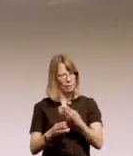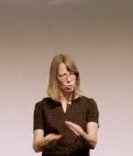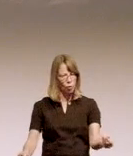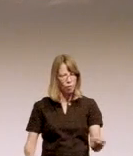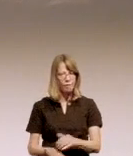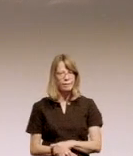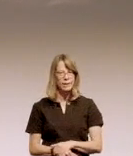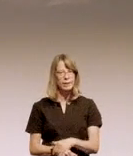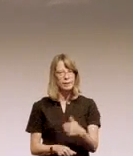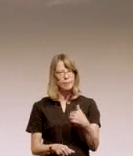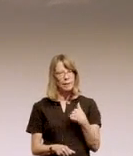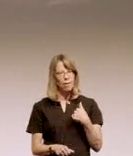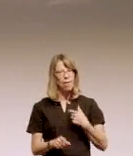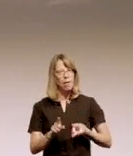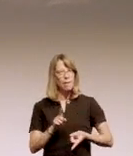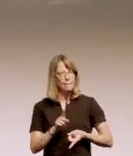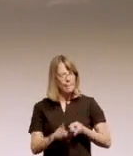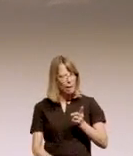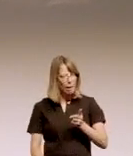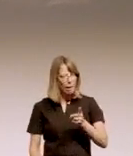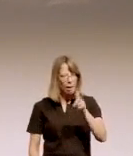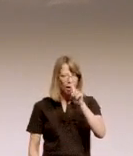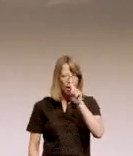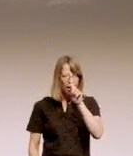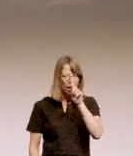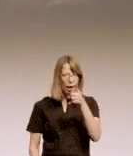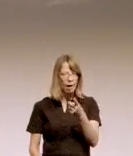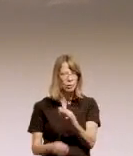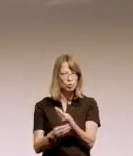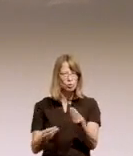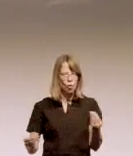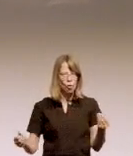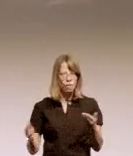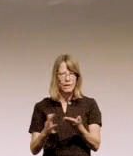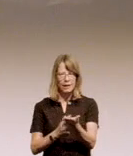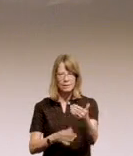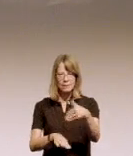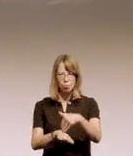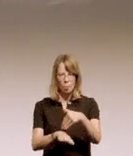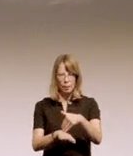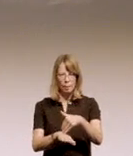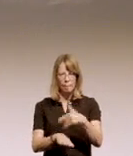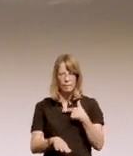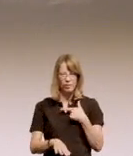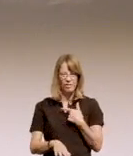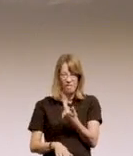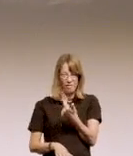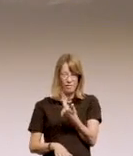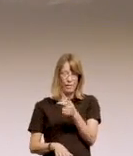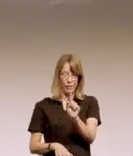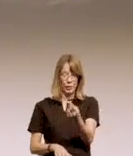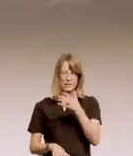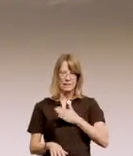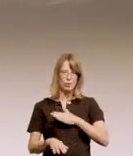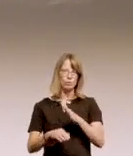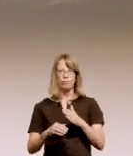where it clicked. I said, we can't solve for the accessibility problems without solving for the human first. And all these